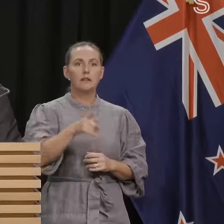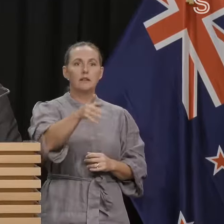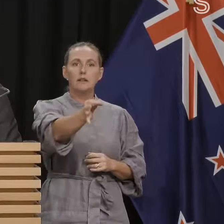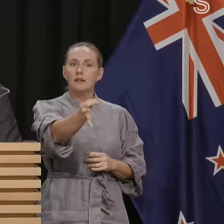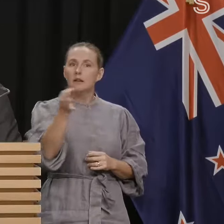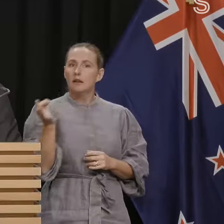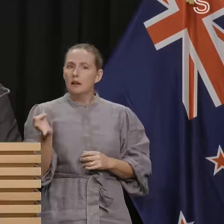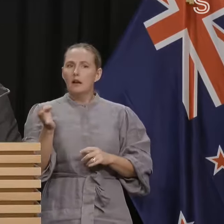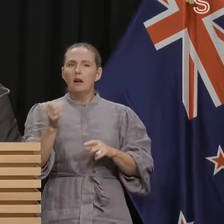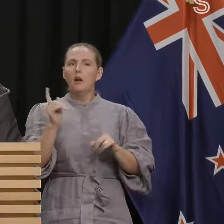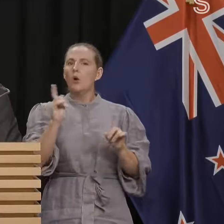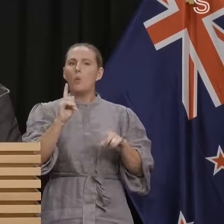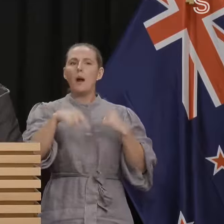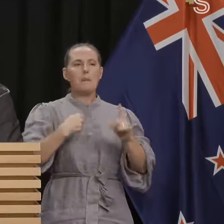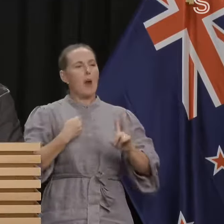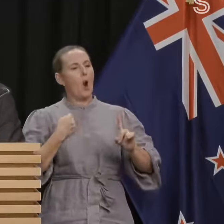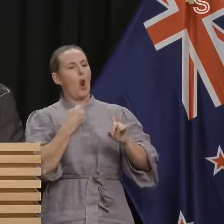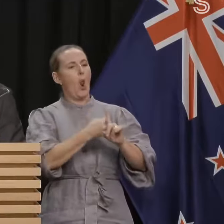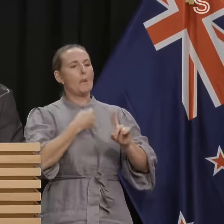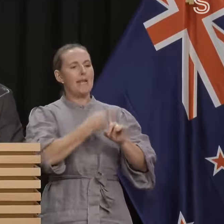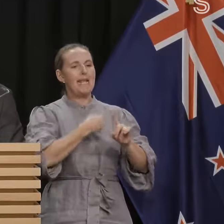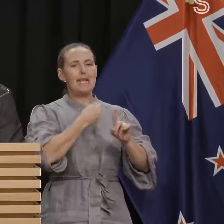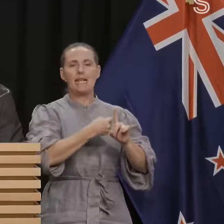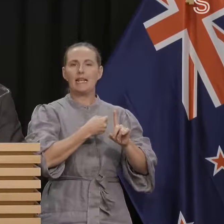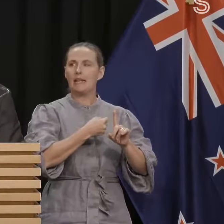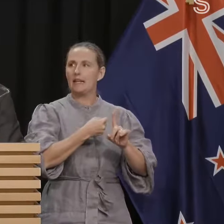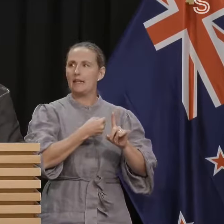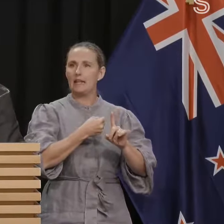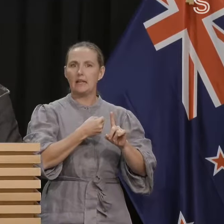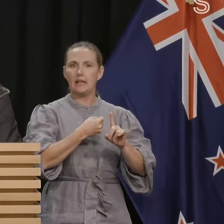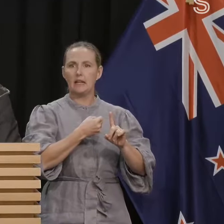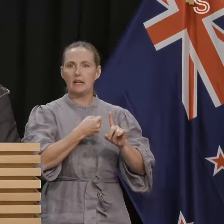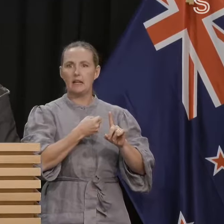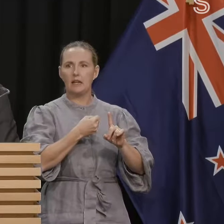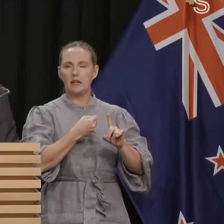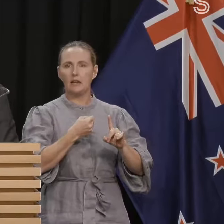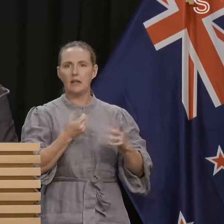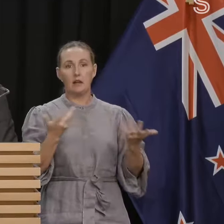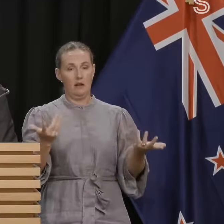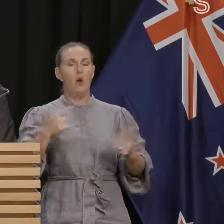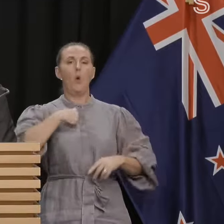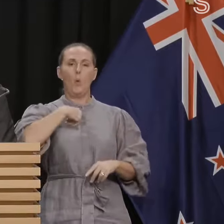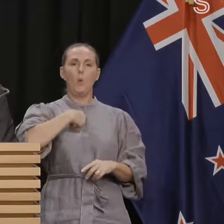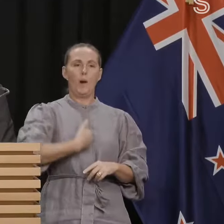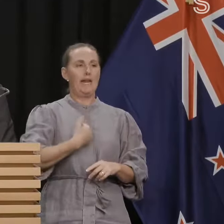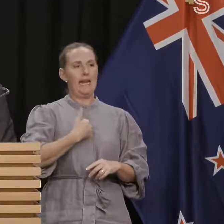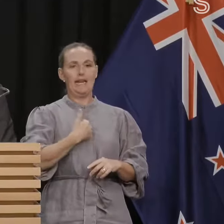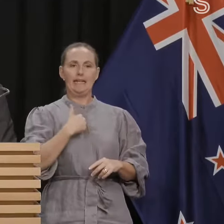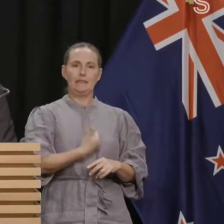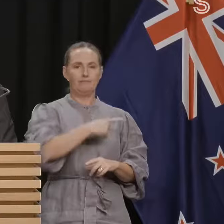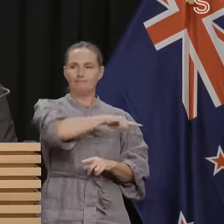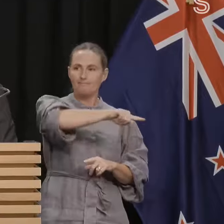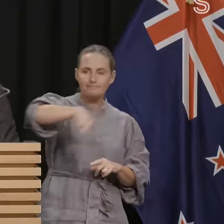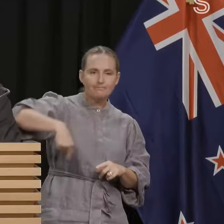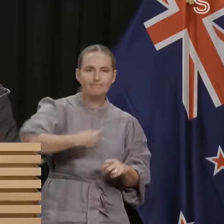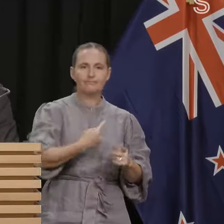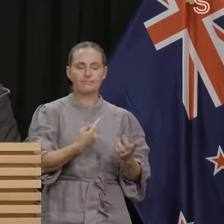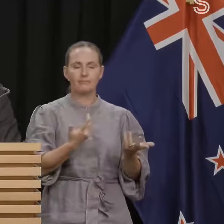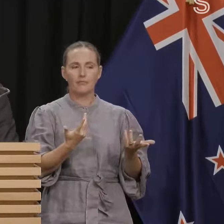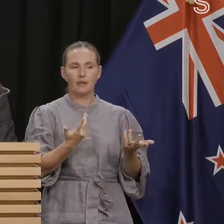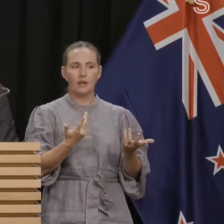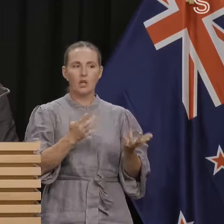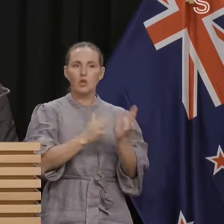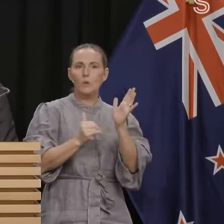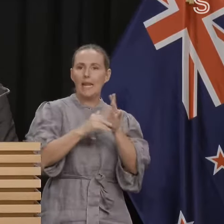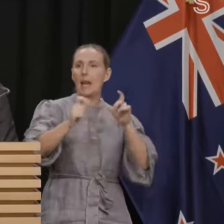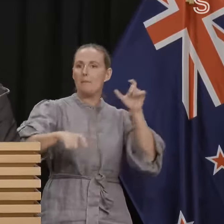and butter? I think this is an issue to do with New Zealanders' trust and confidence in the processes of government. Government